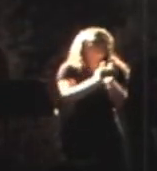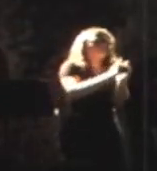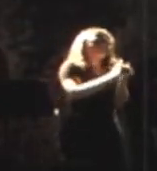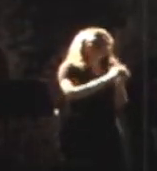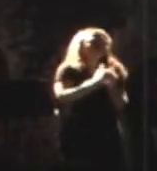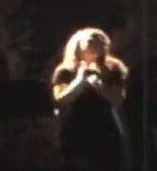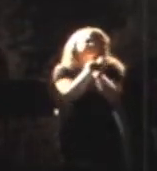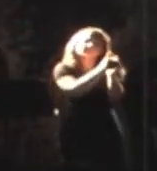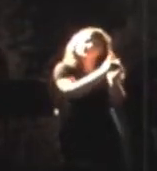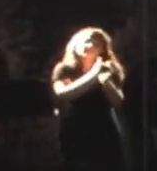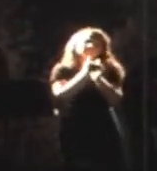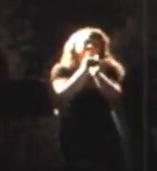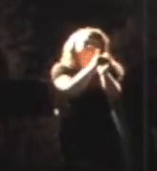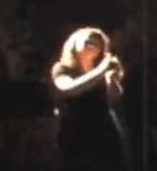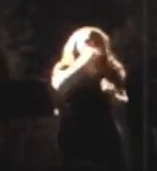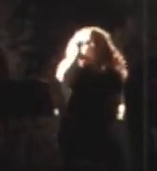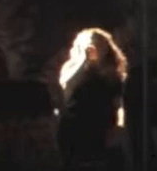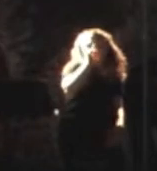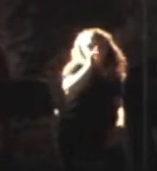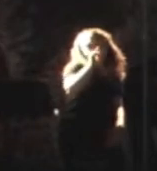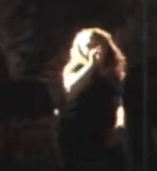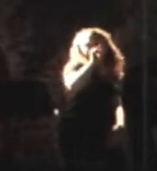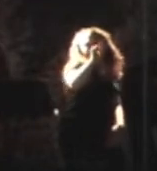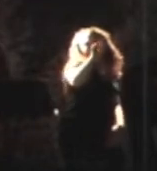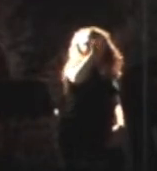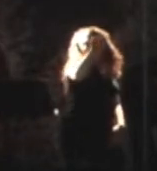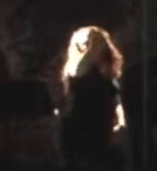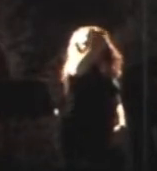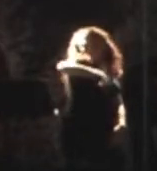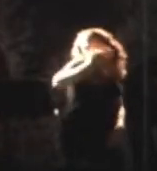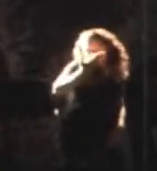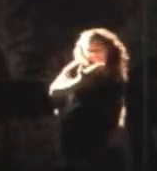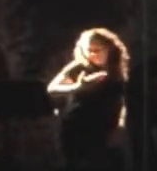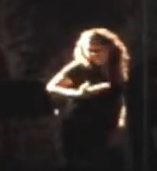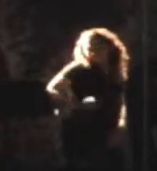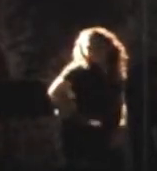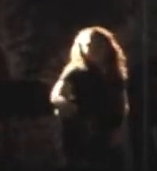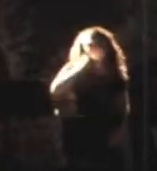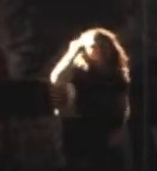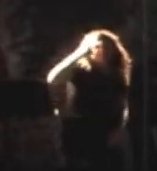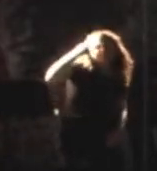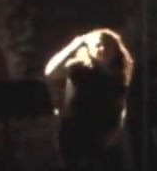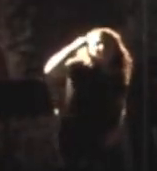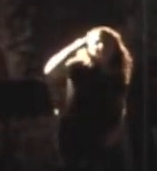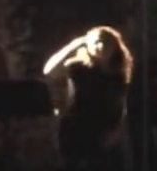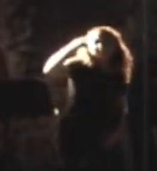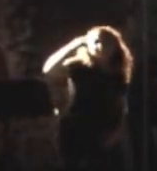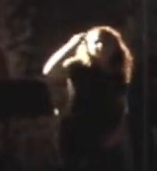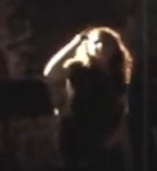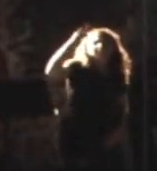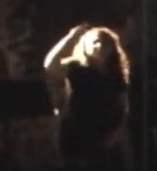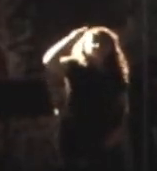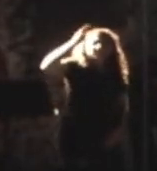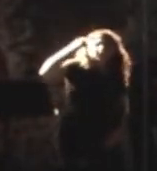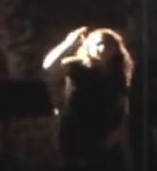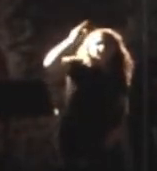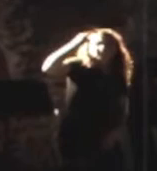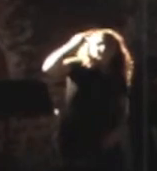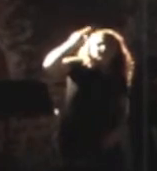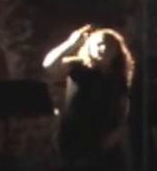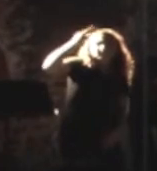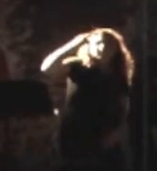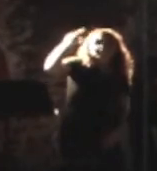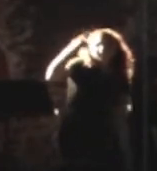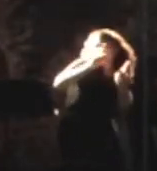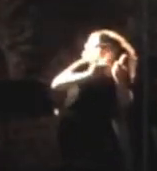Set me free Leave me be I don't